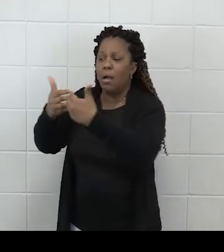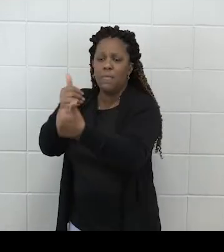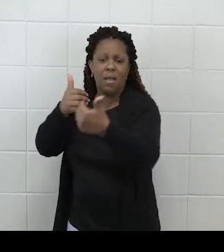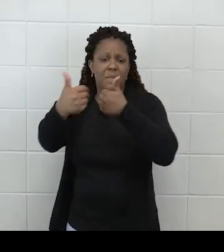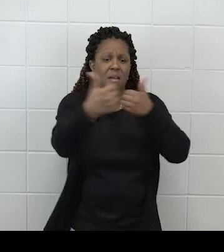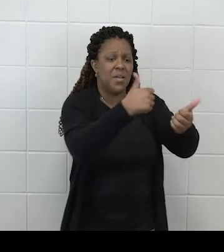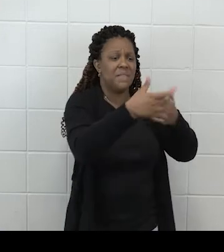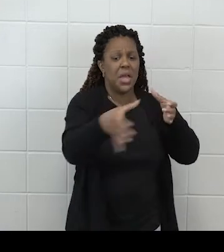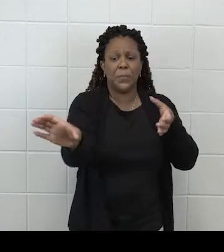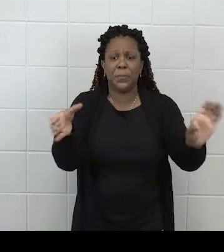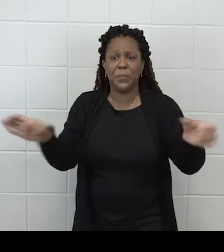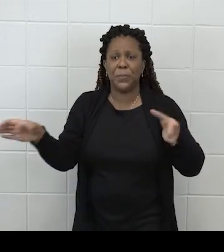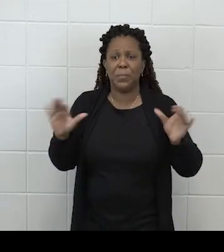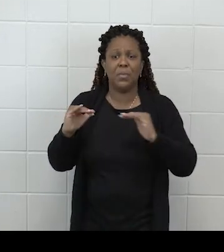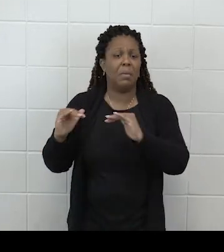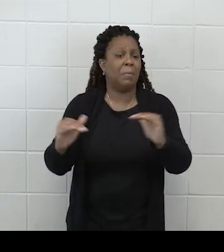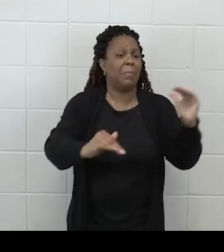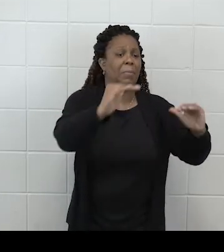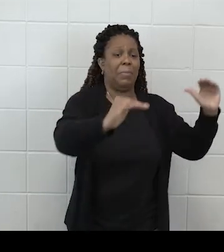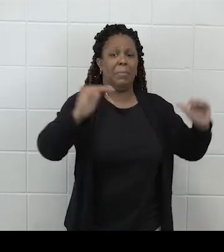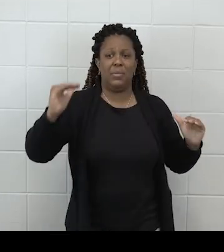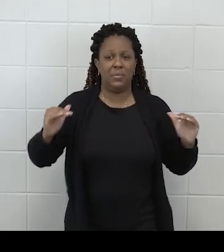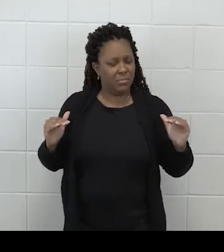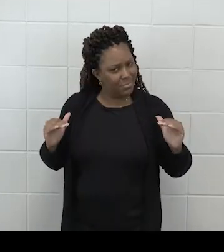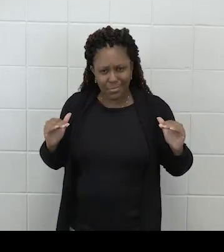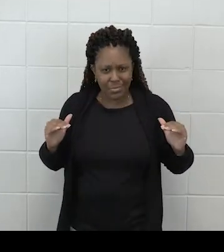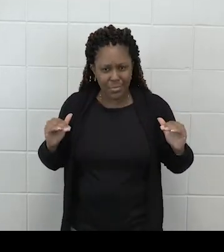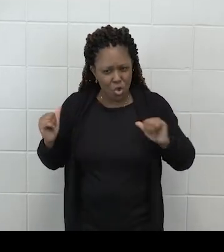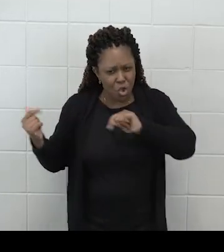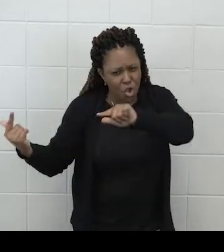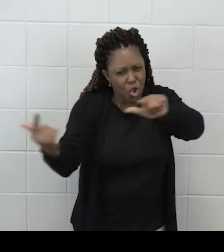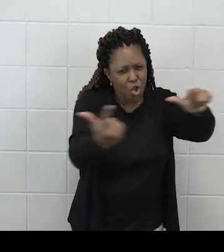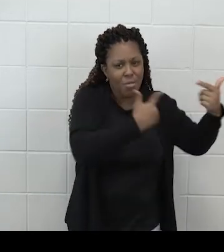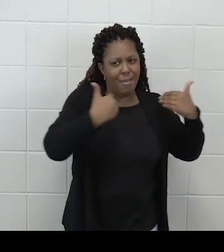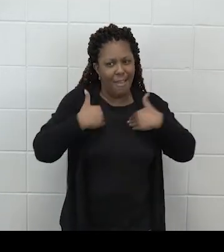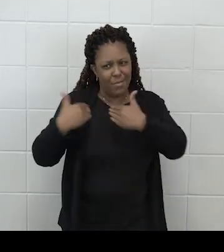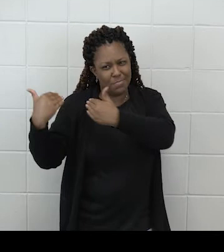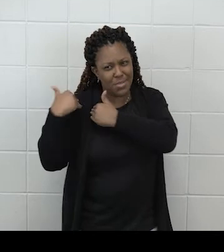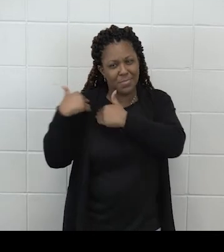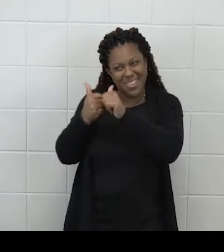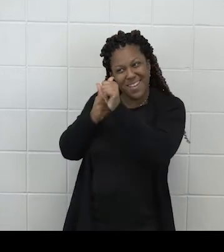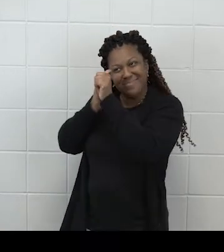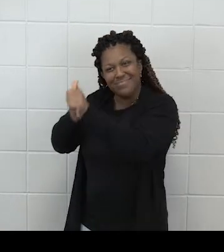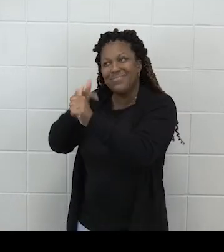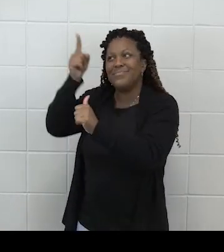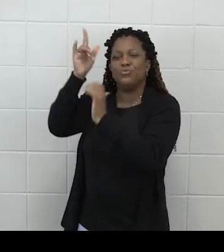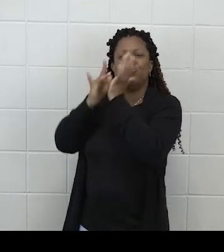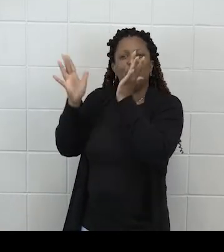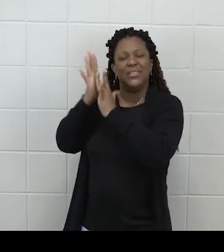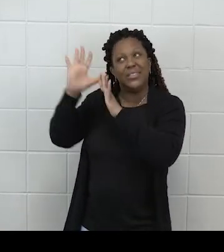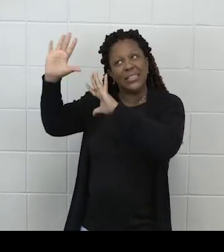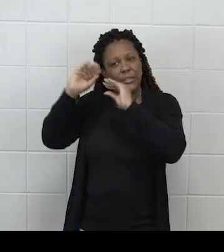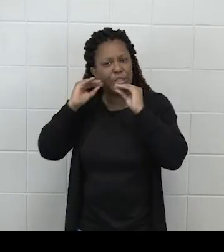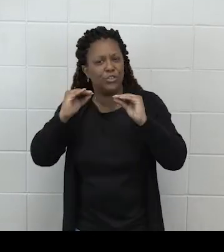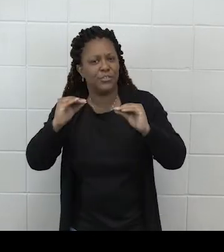to follow the teachings of Jesus the Christ. And now, this is in